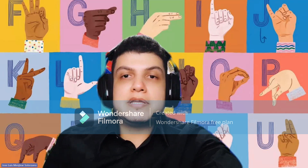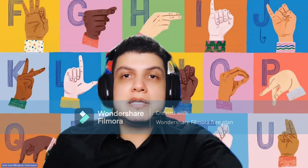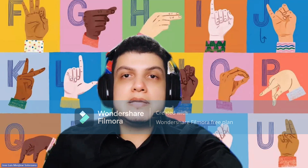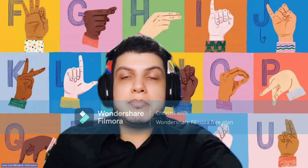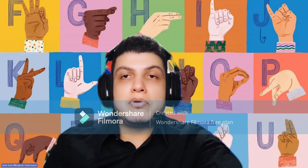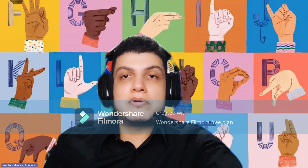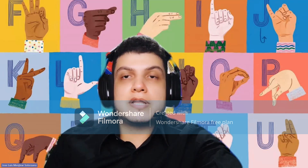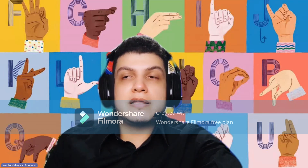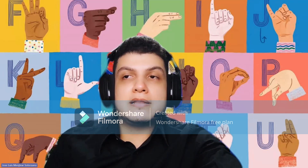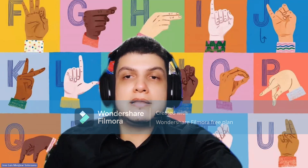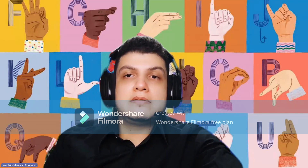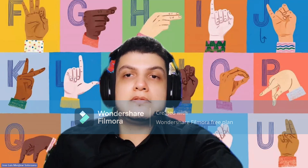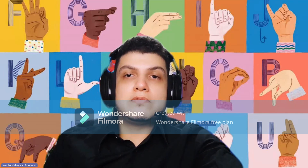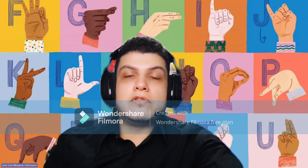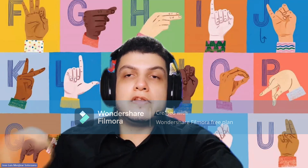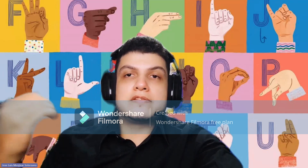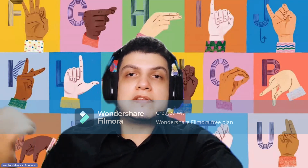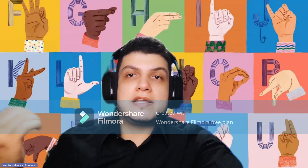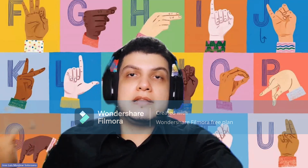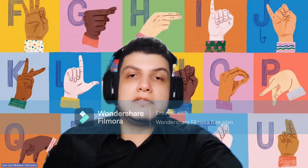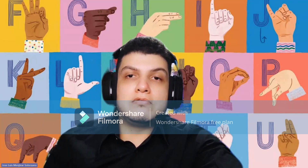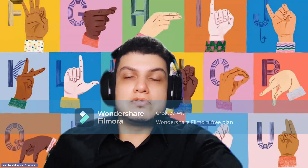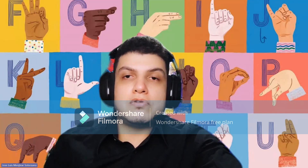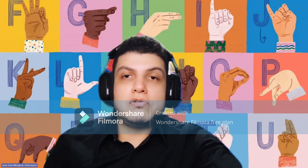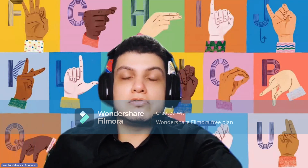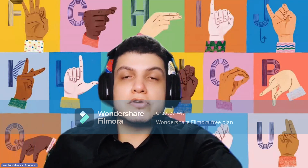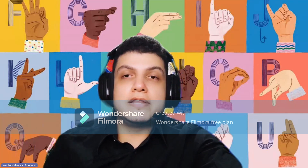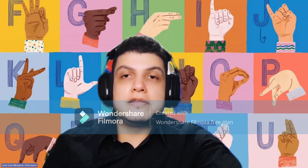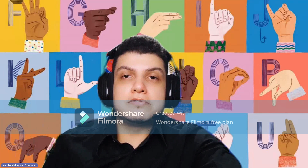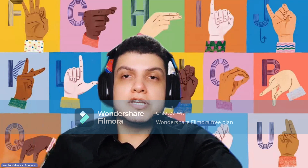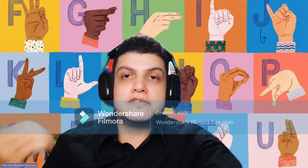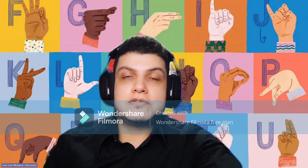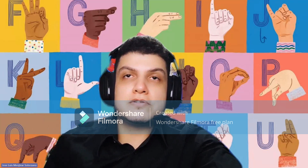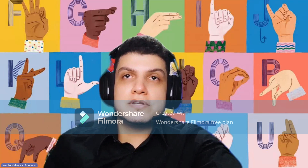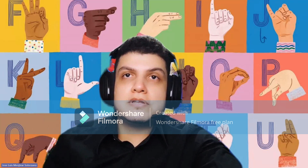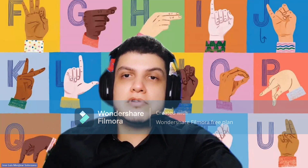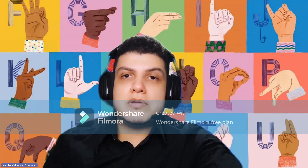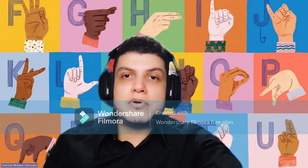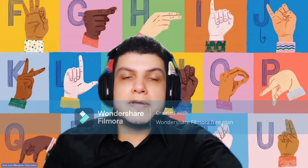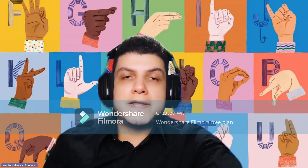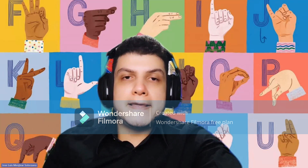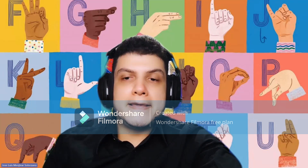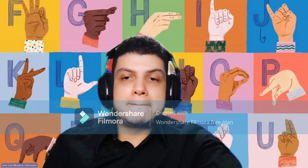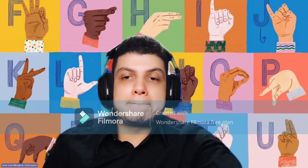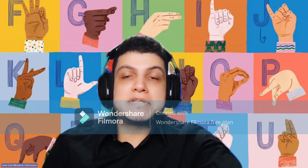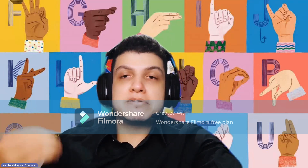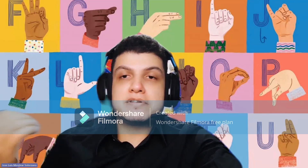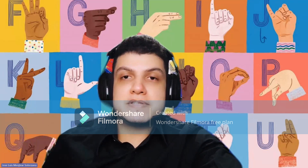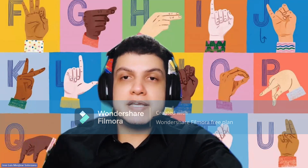very important to understand those culture and those gestures to avoid